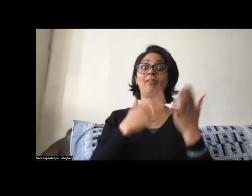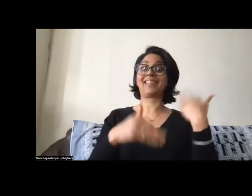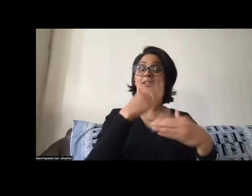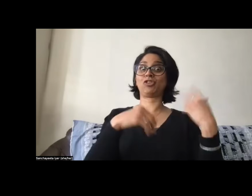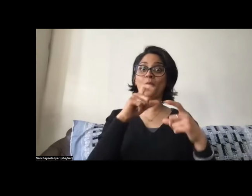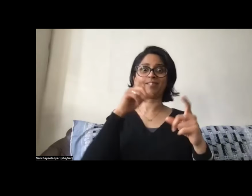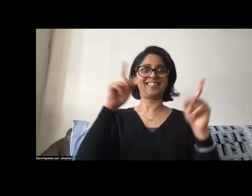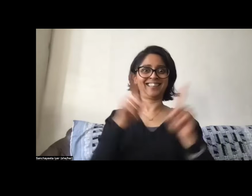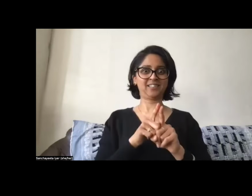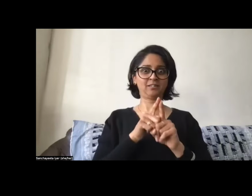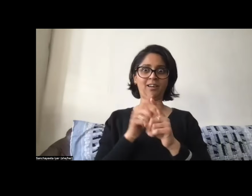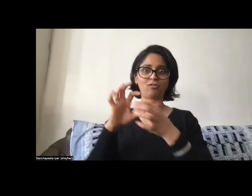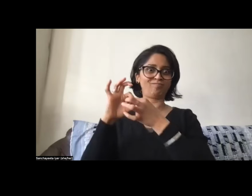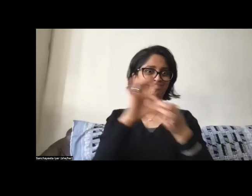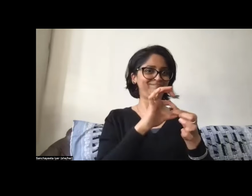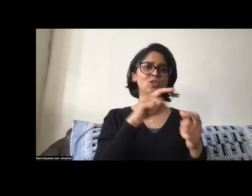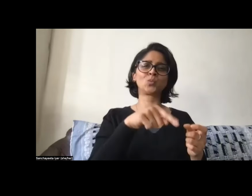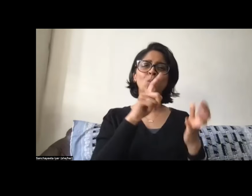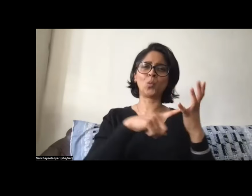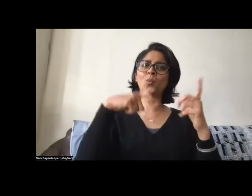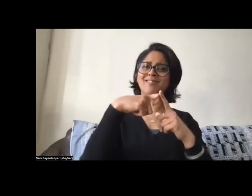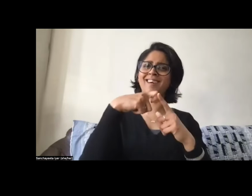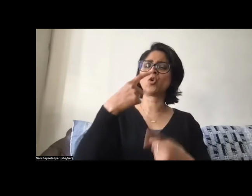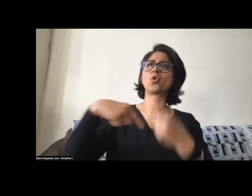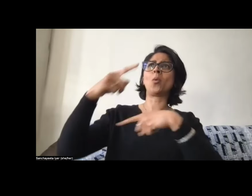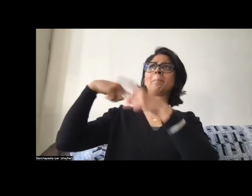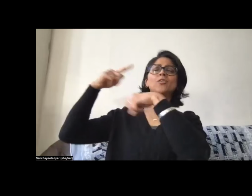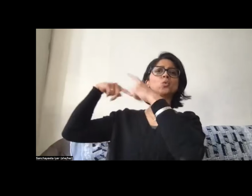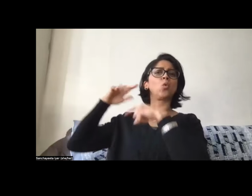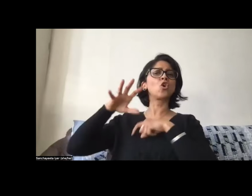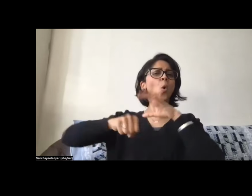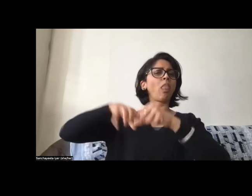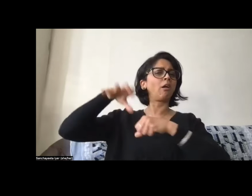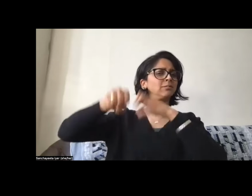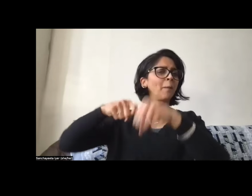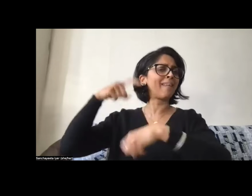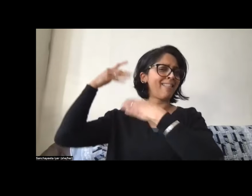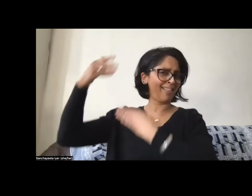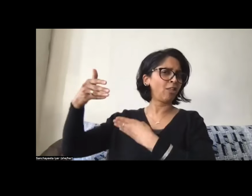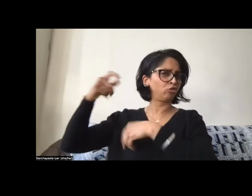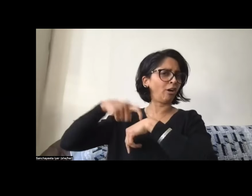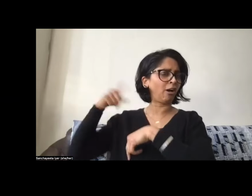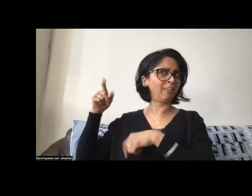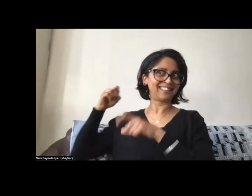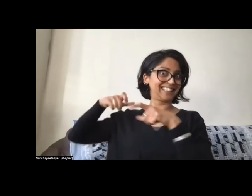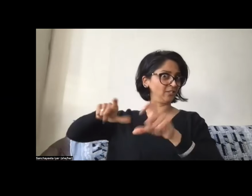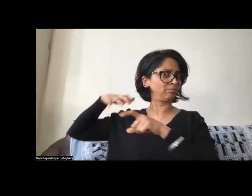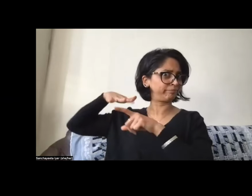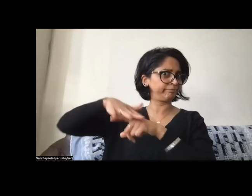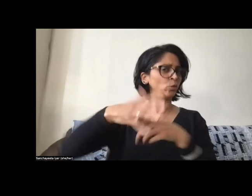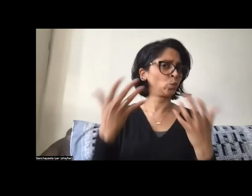as a result. So historically, if we look back to the time